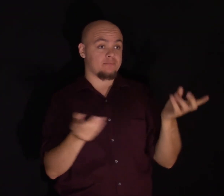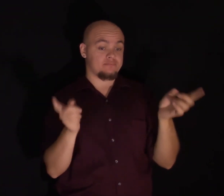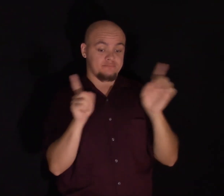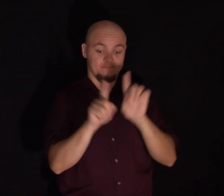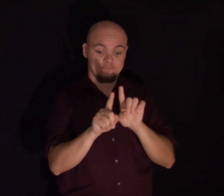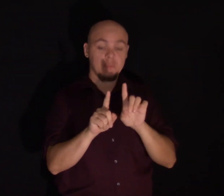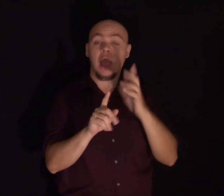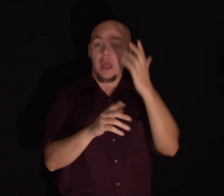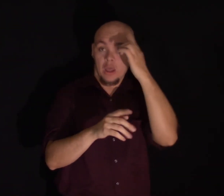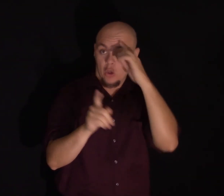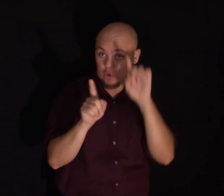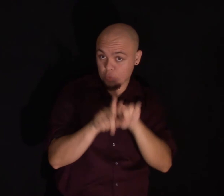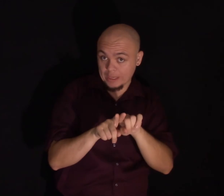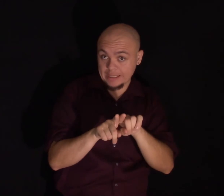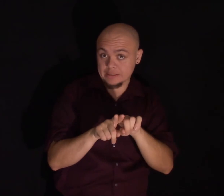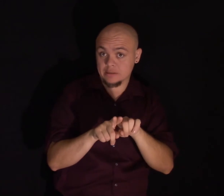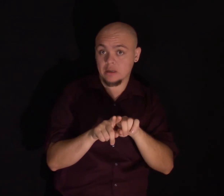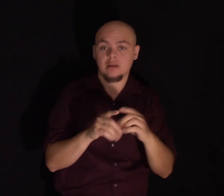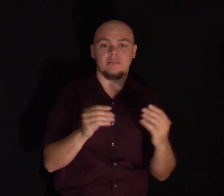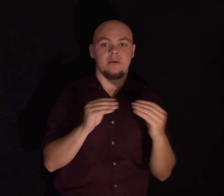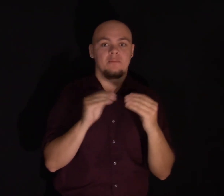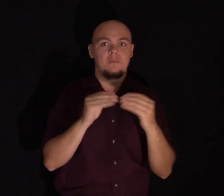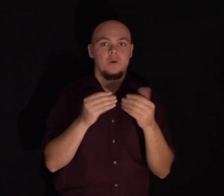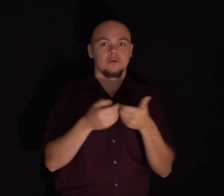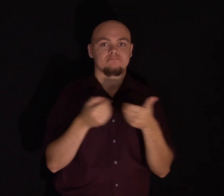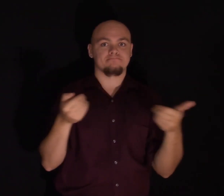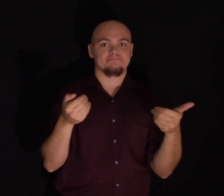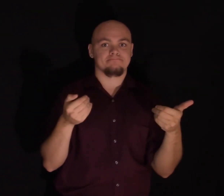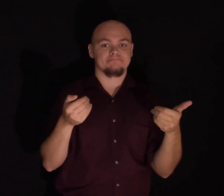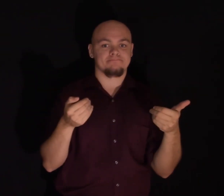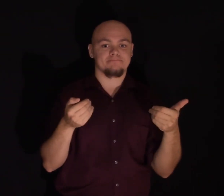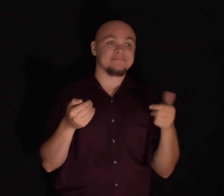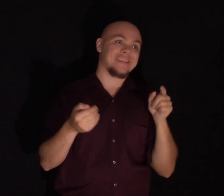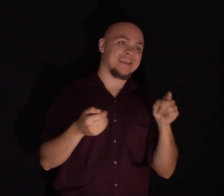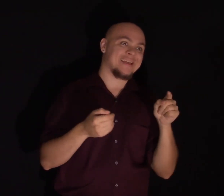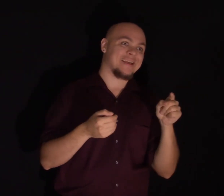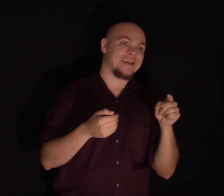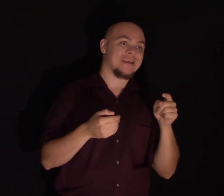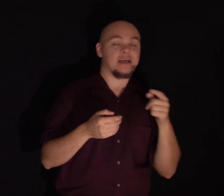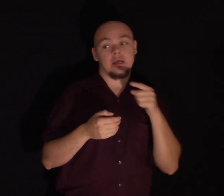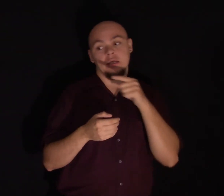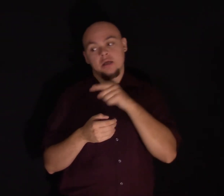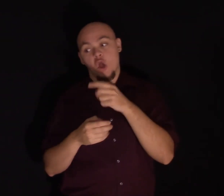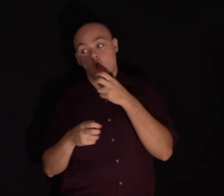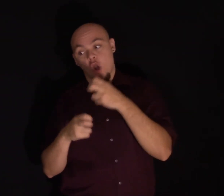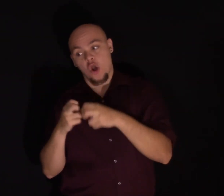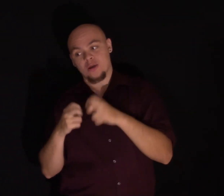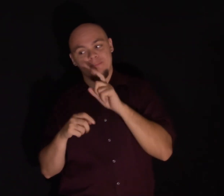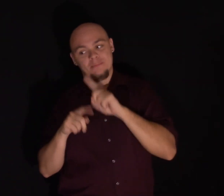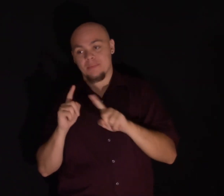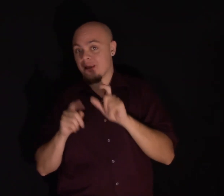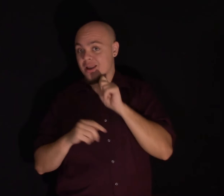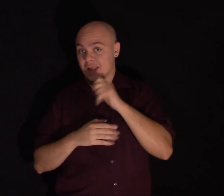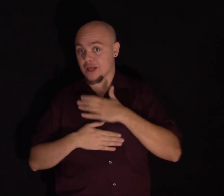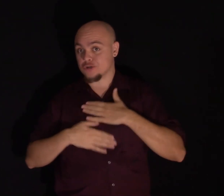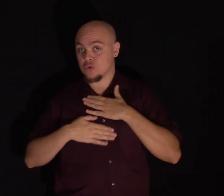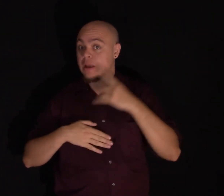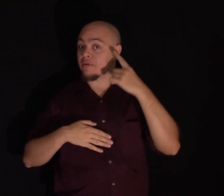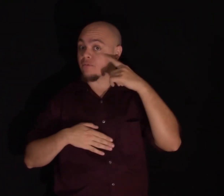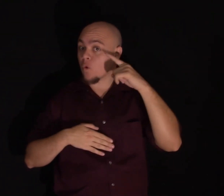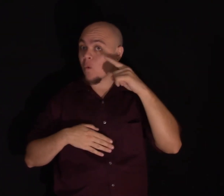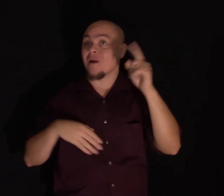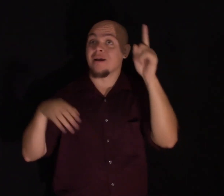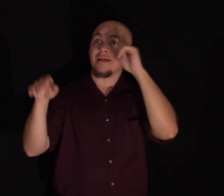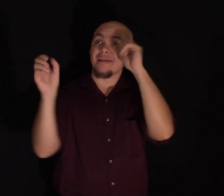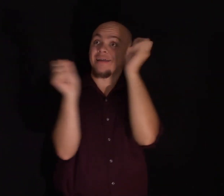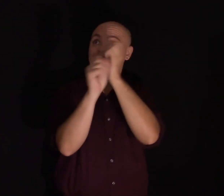times it makes much more sense to be doing things that are harder and less pleasant for the sake of the big picture and that's